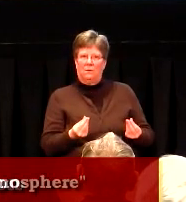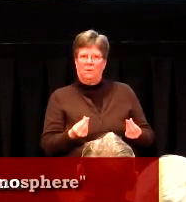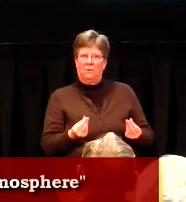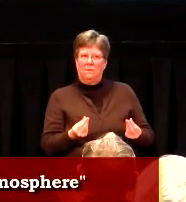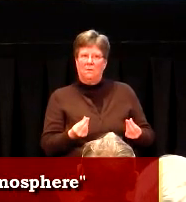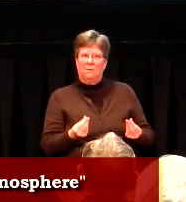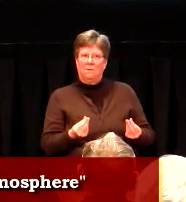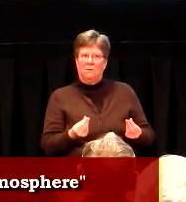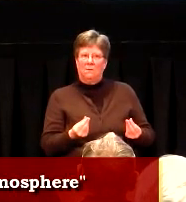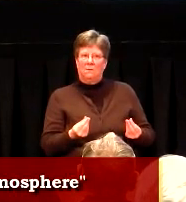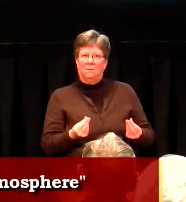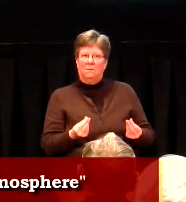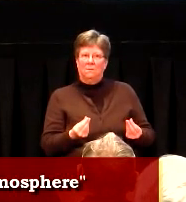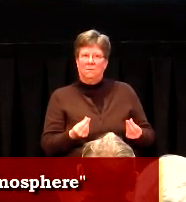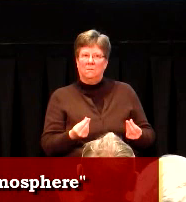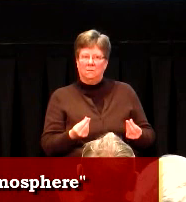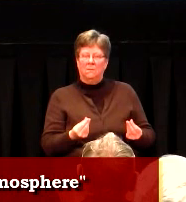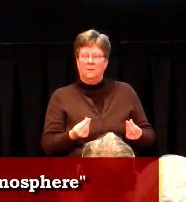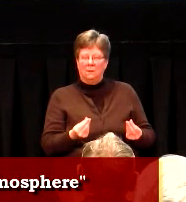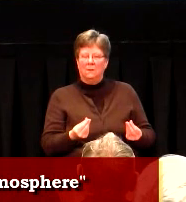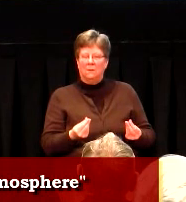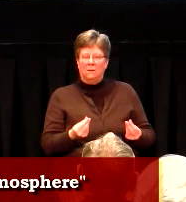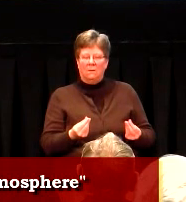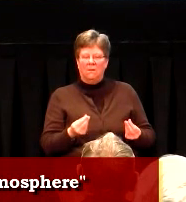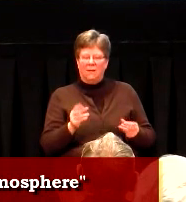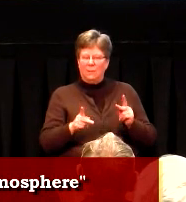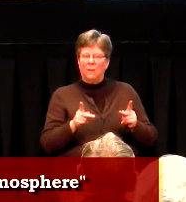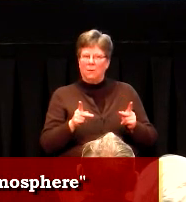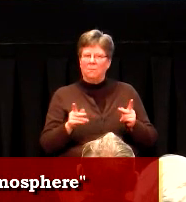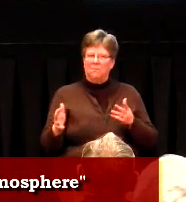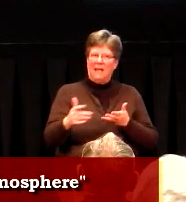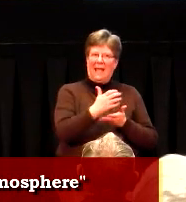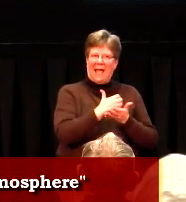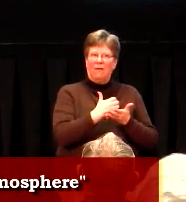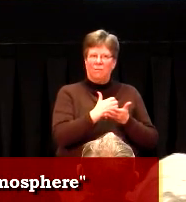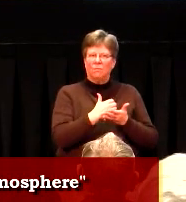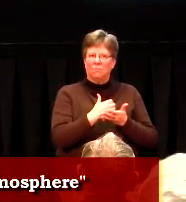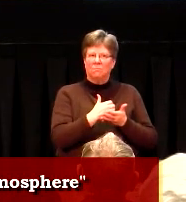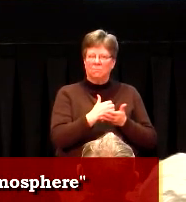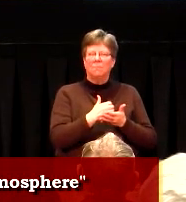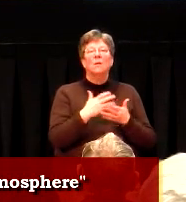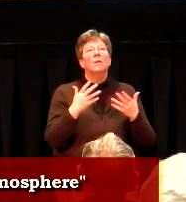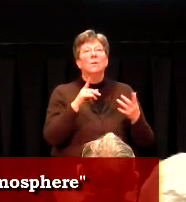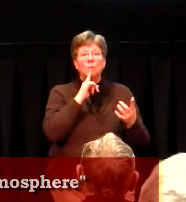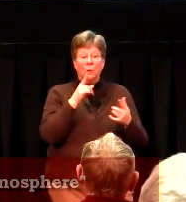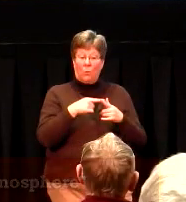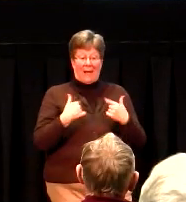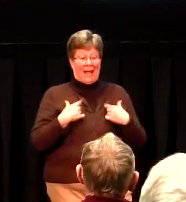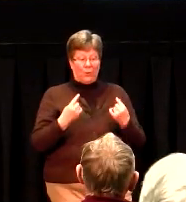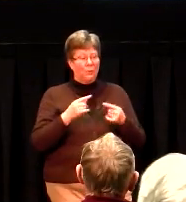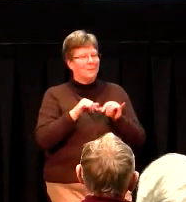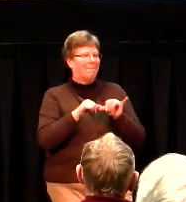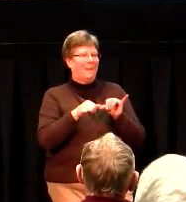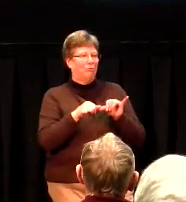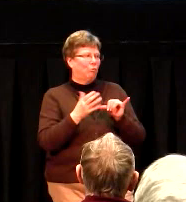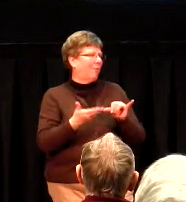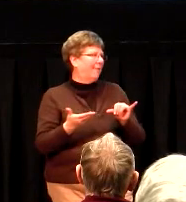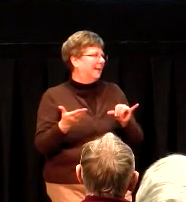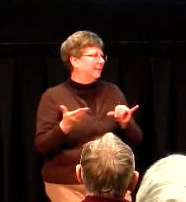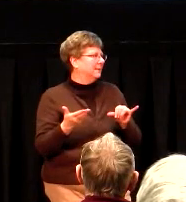on other research projects are funded under NASA to gather to validate those. And so really what I do is measure things.